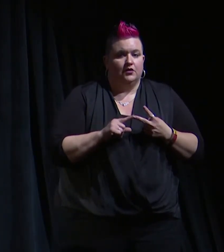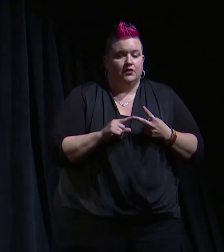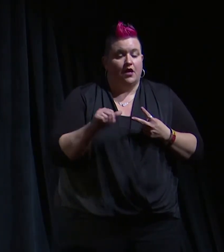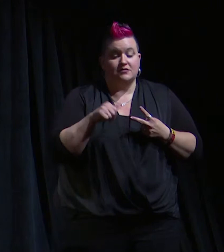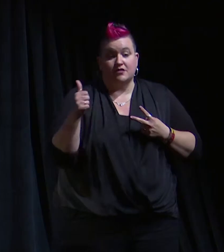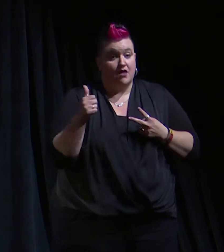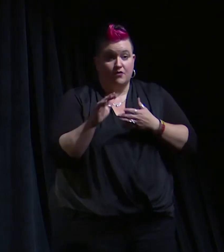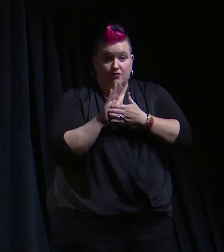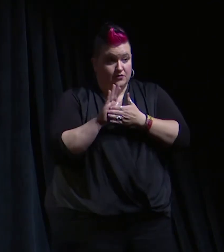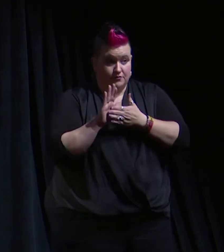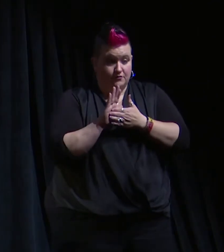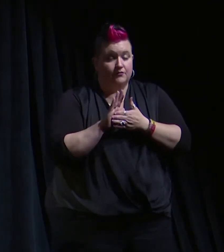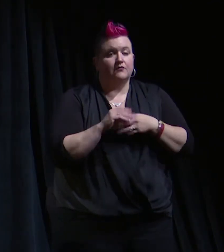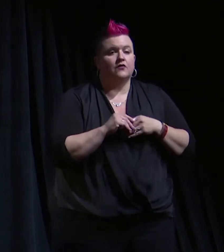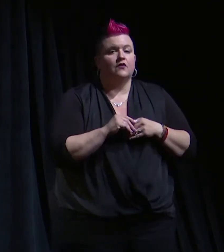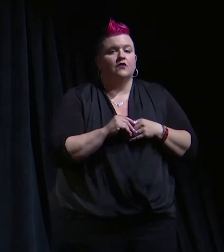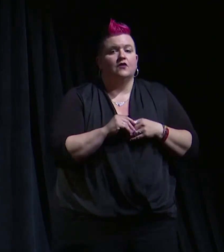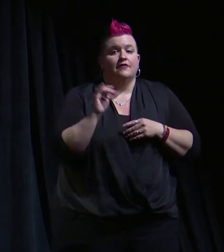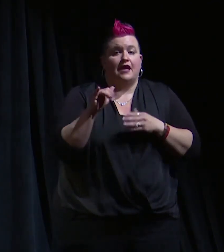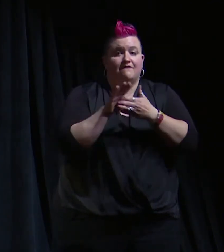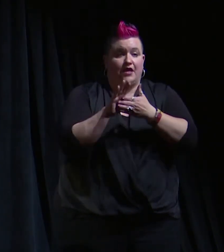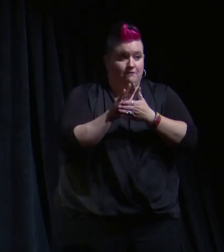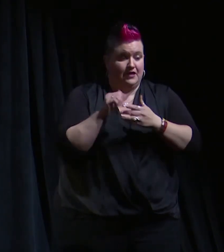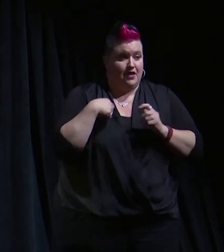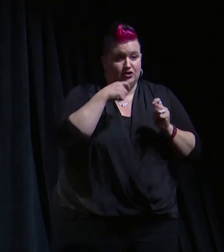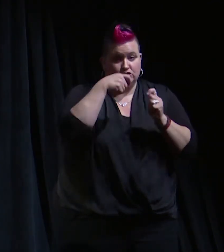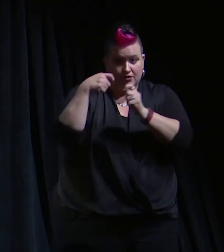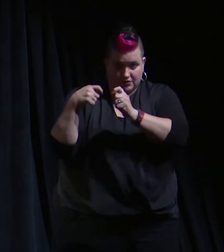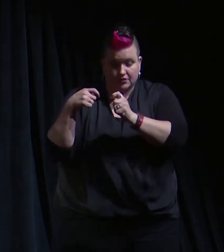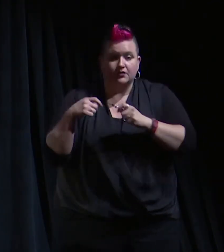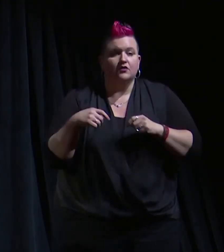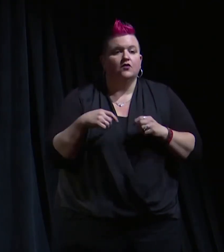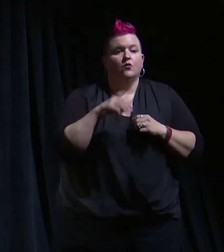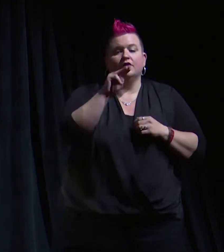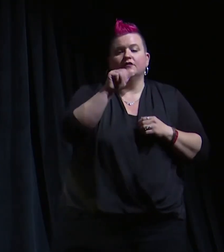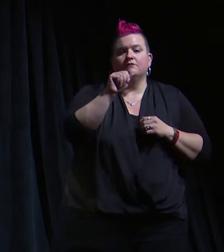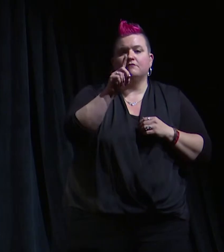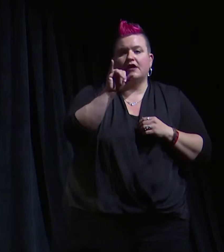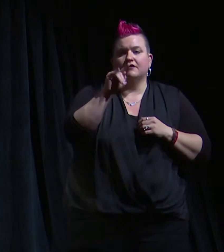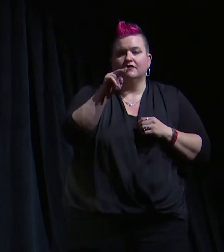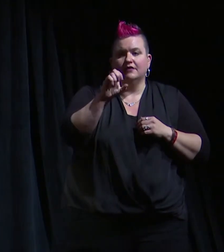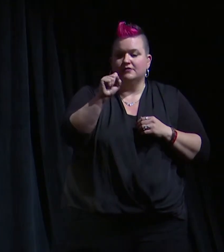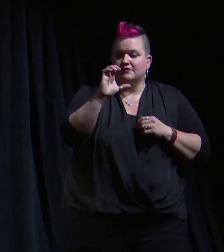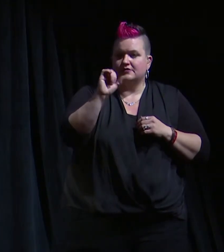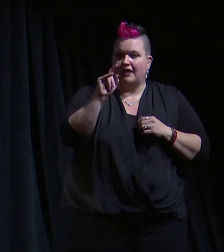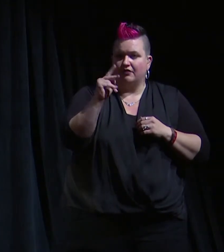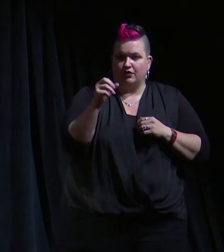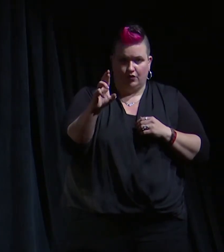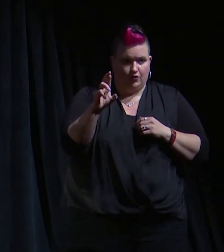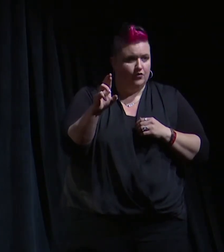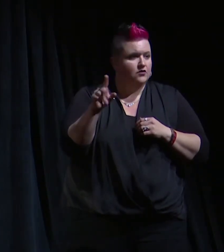another one was a film that I shot with Madeline Sackler, who's also